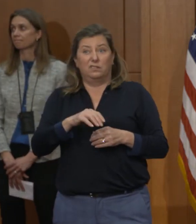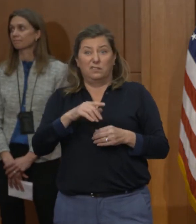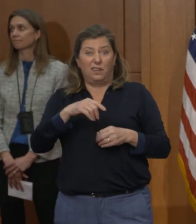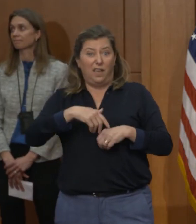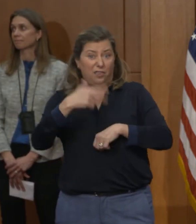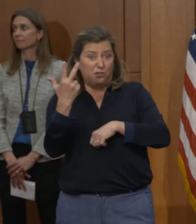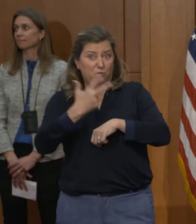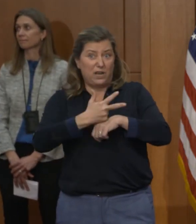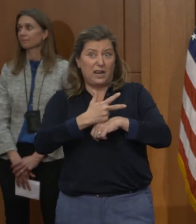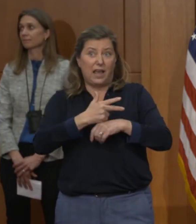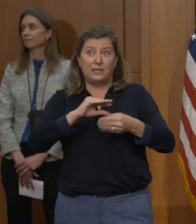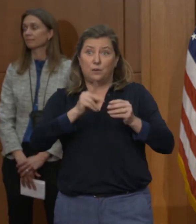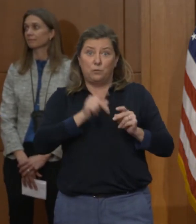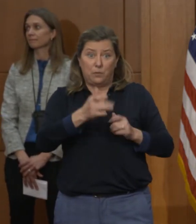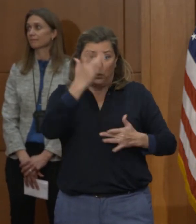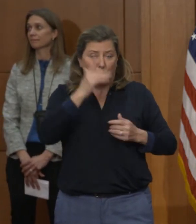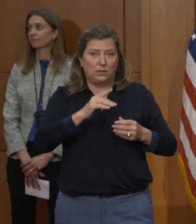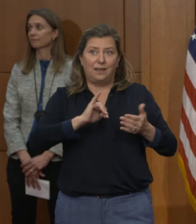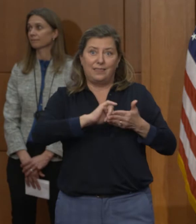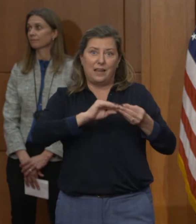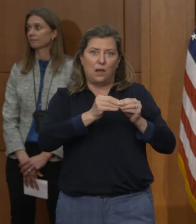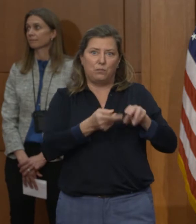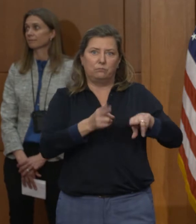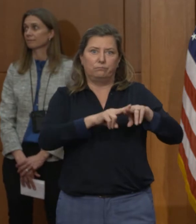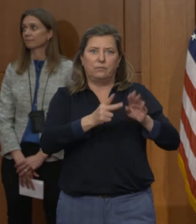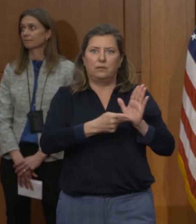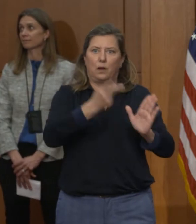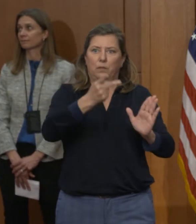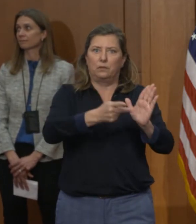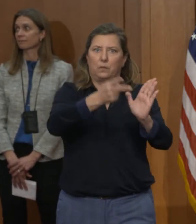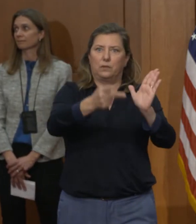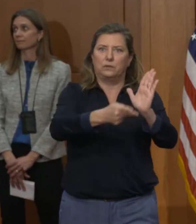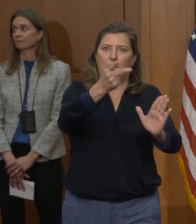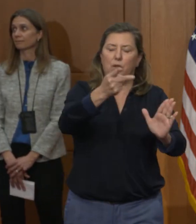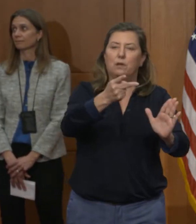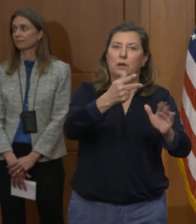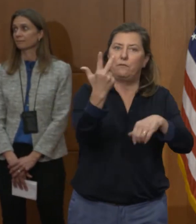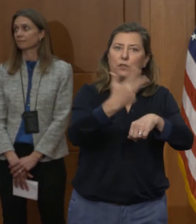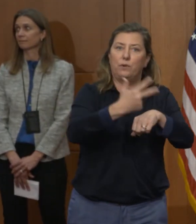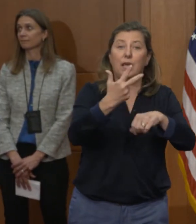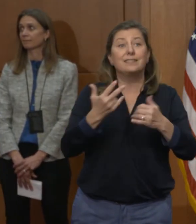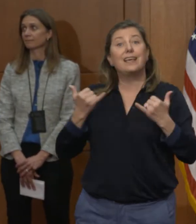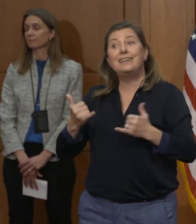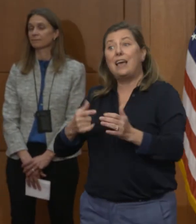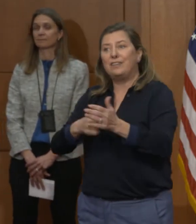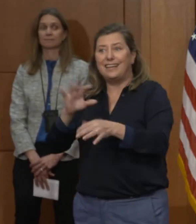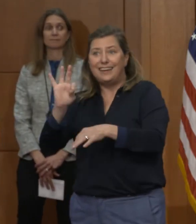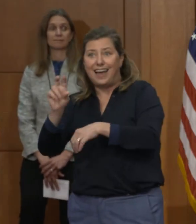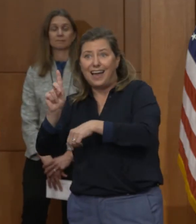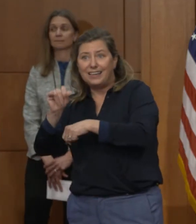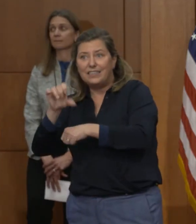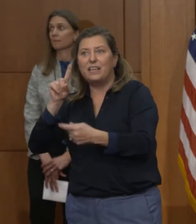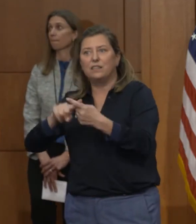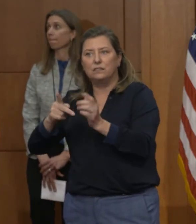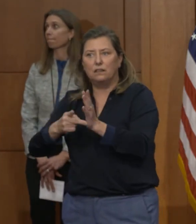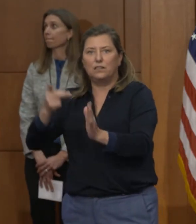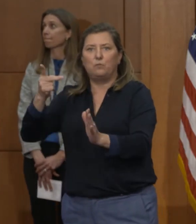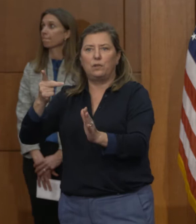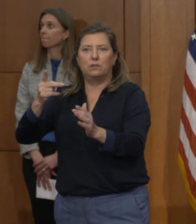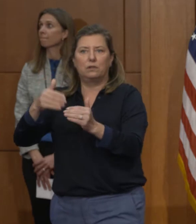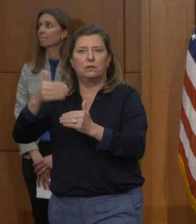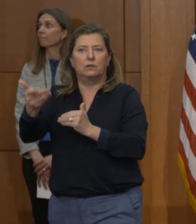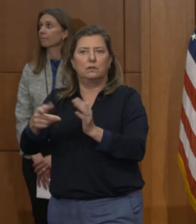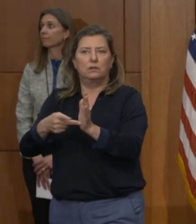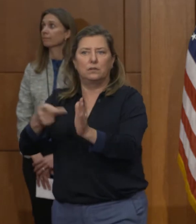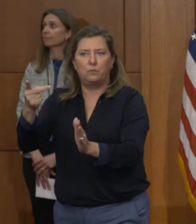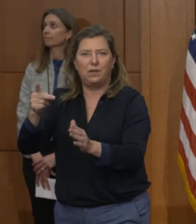days, but now it is taking 9 days to double. That means the growth rate is slower.